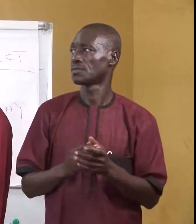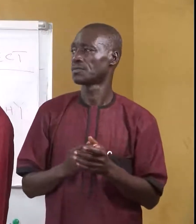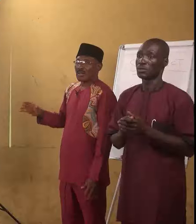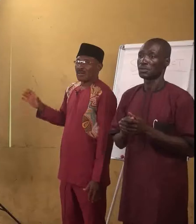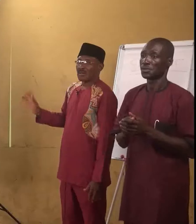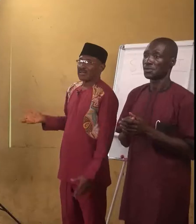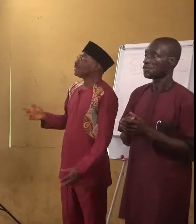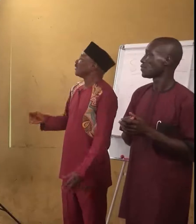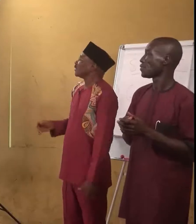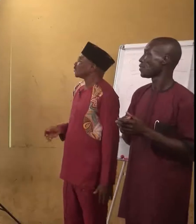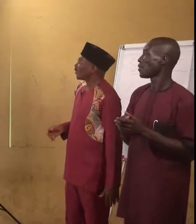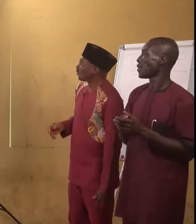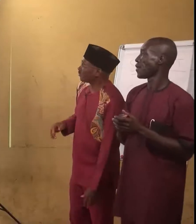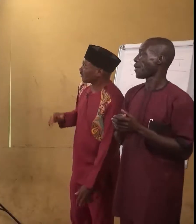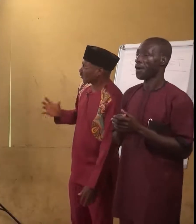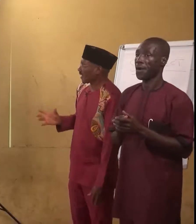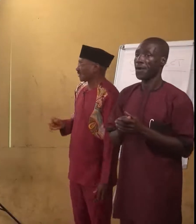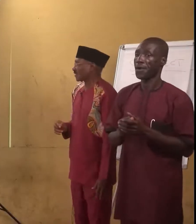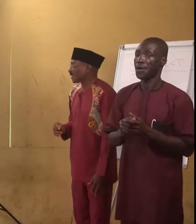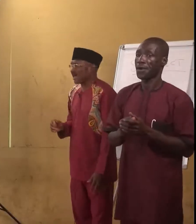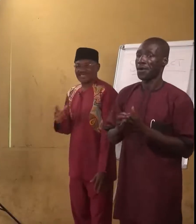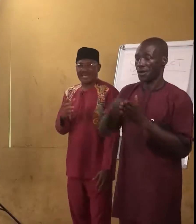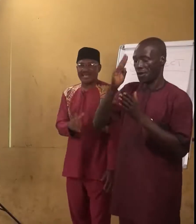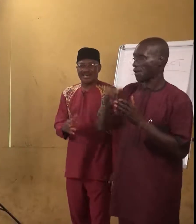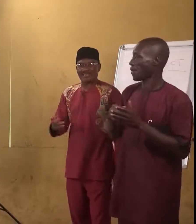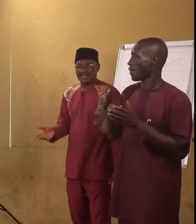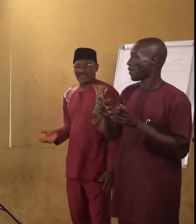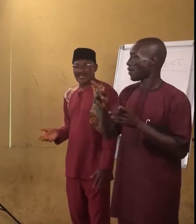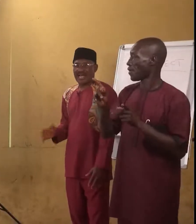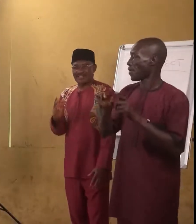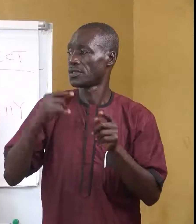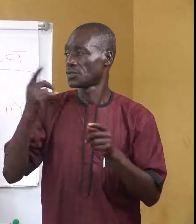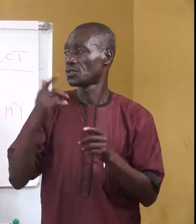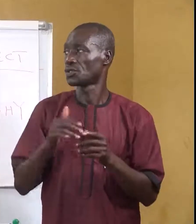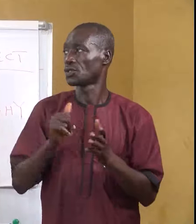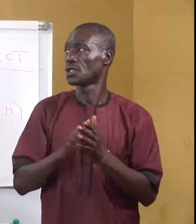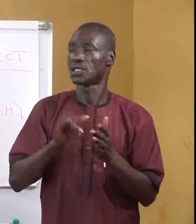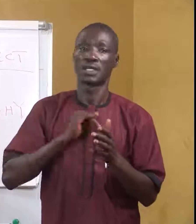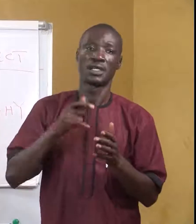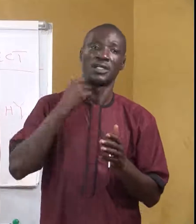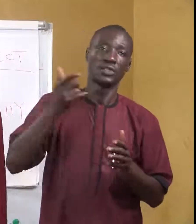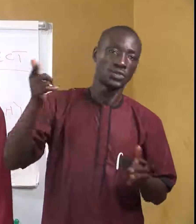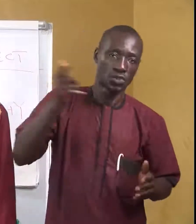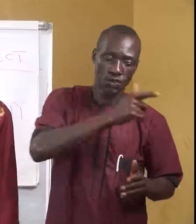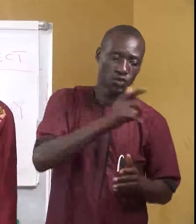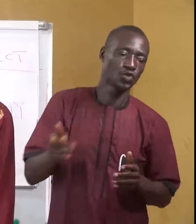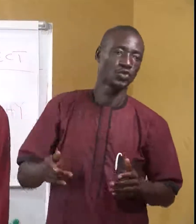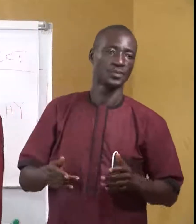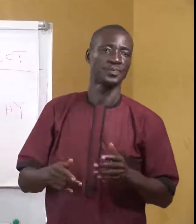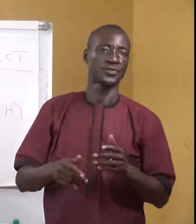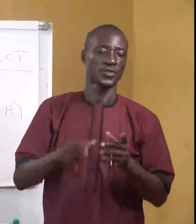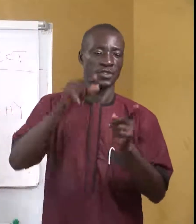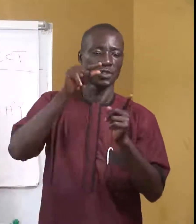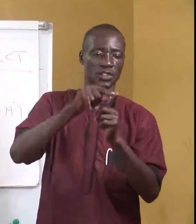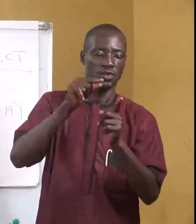quickly. Okay. So, students, as I earlier said, I defined what settlement is. I